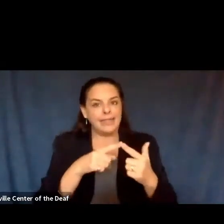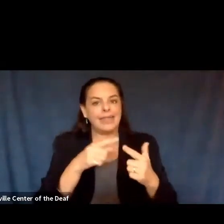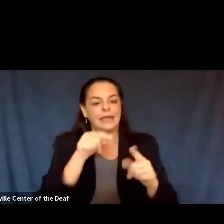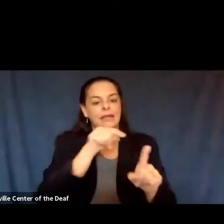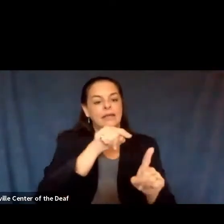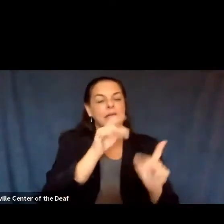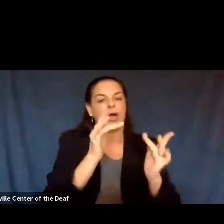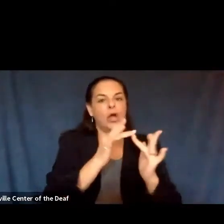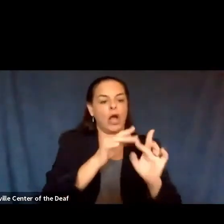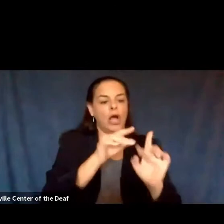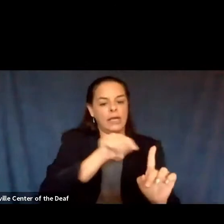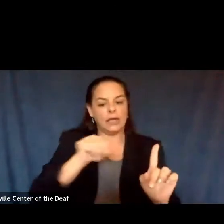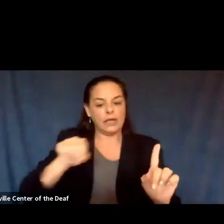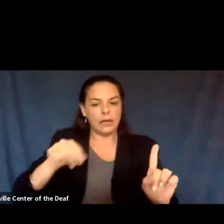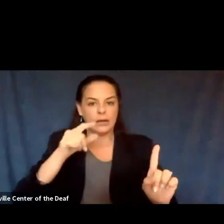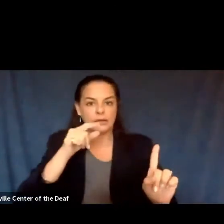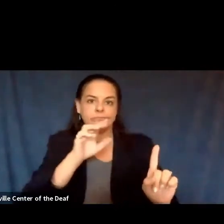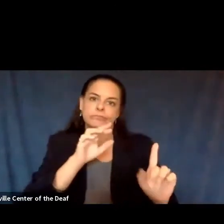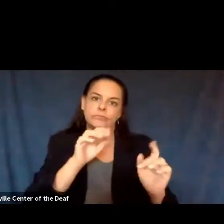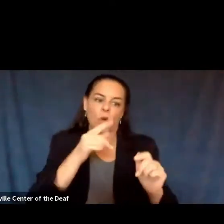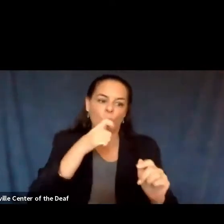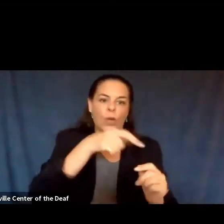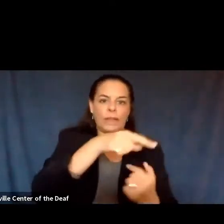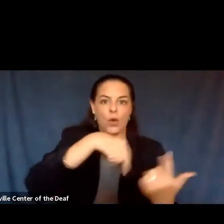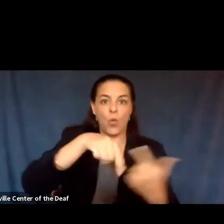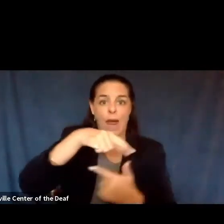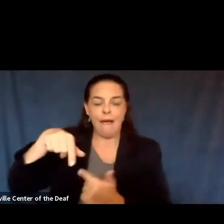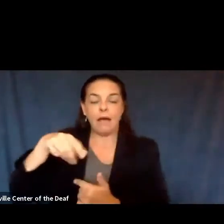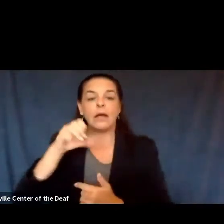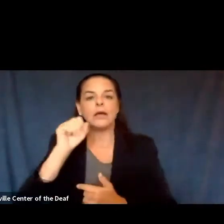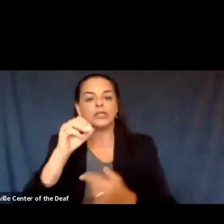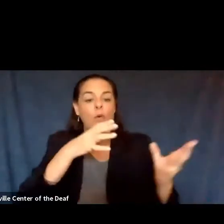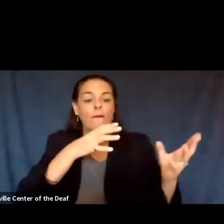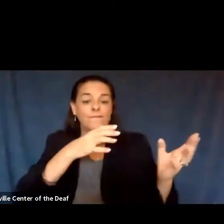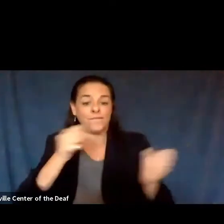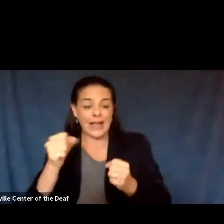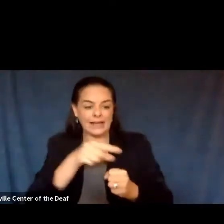trace based on that, which means that we are able to rapidly get them